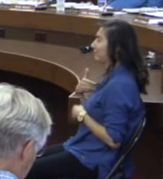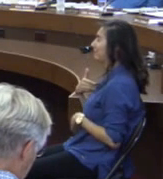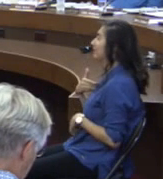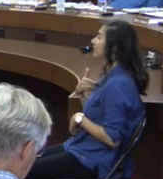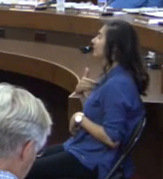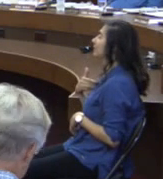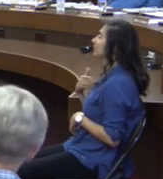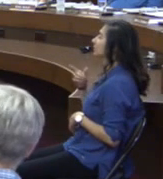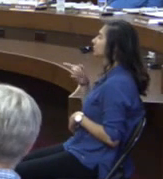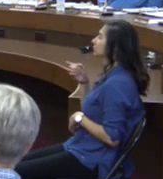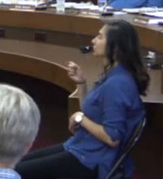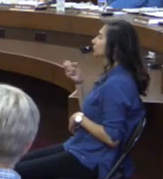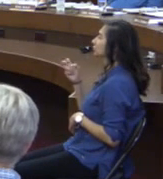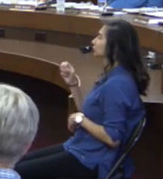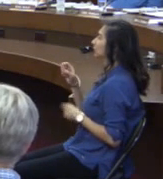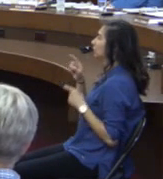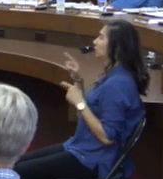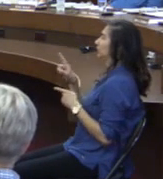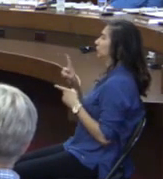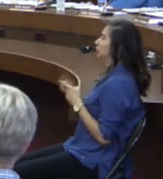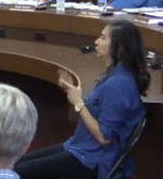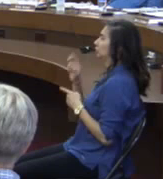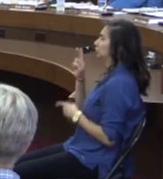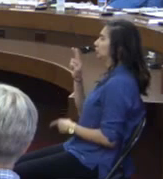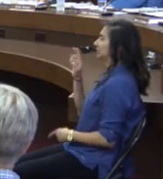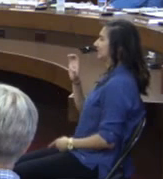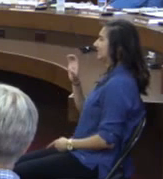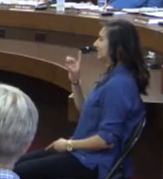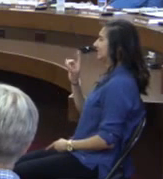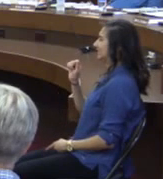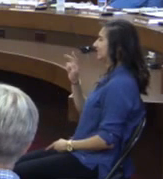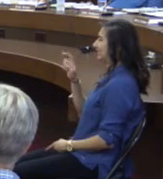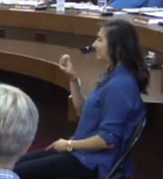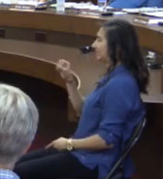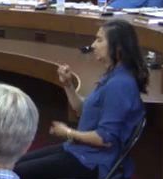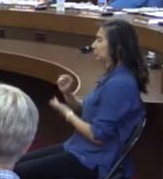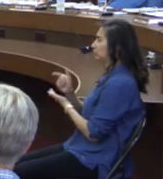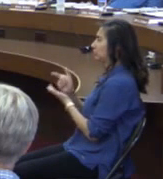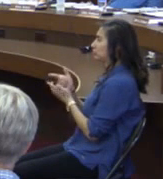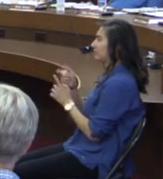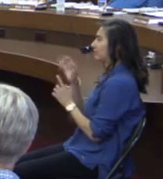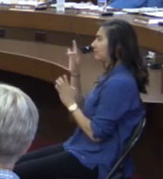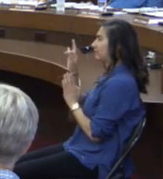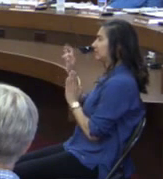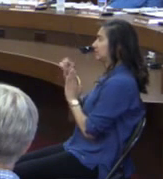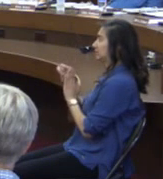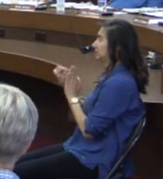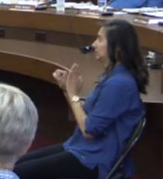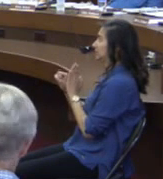She attended UC Davis and graduated from California State University at